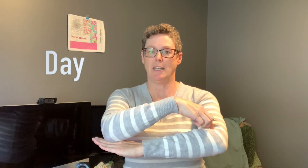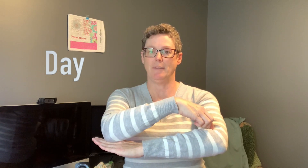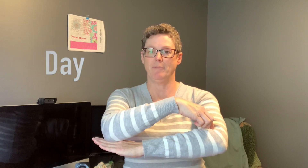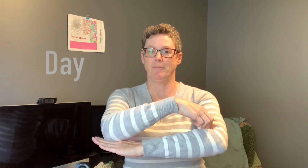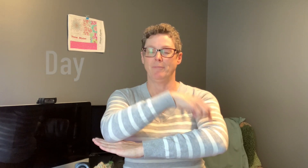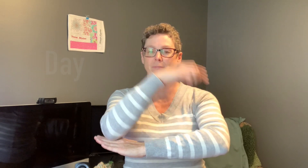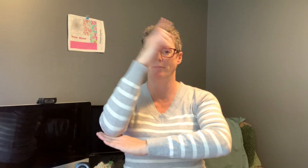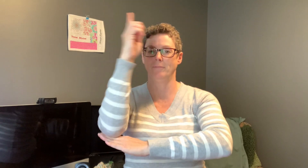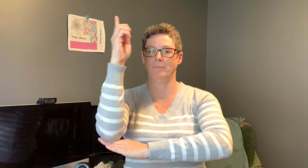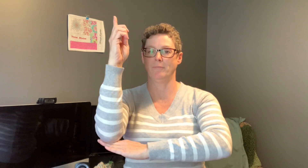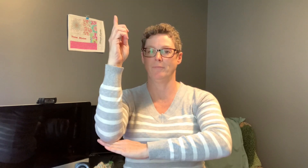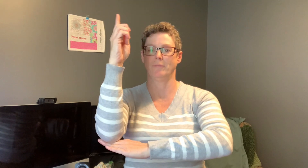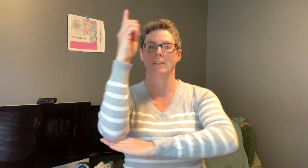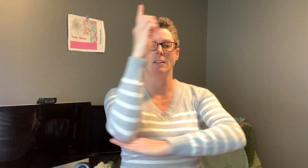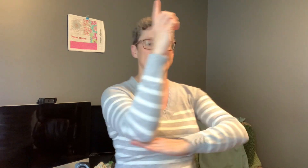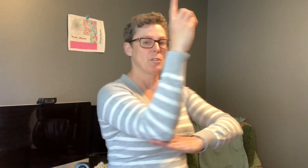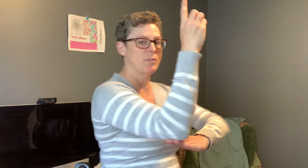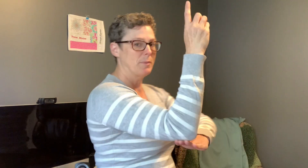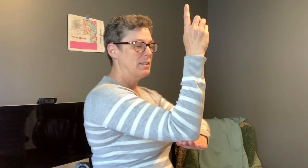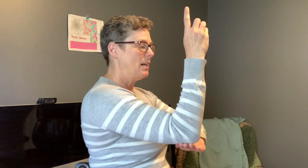Day. So from the side,